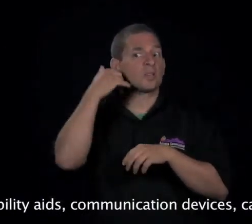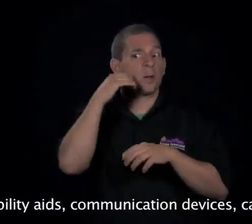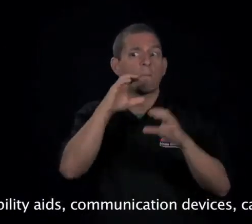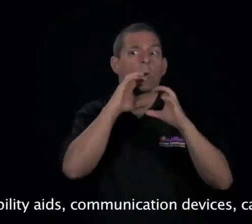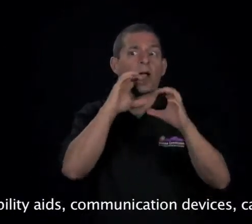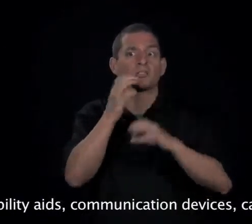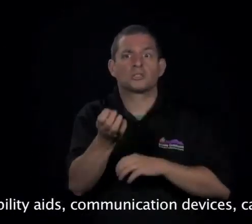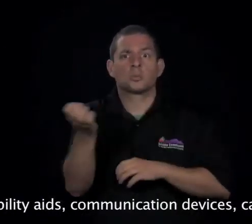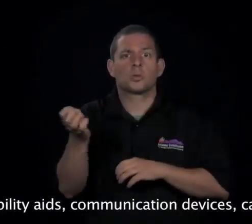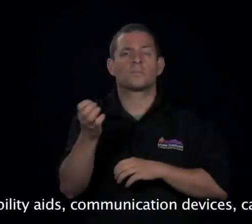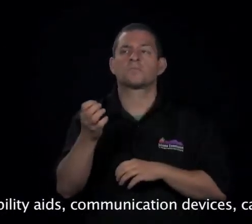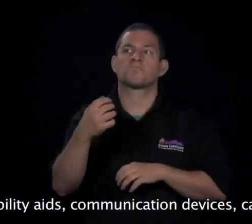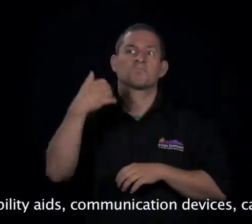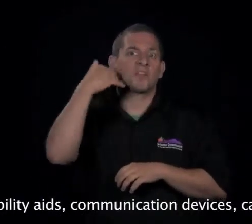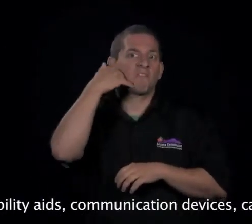communication devices,